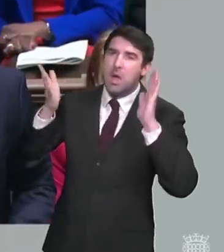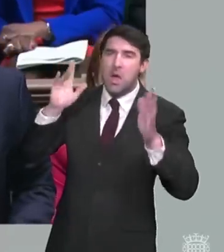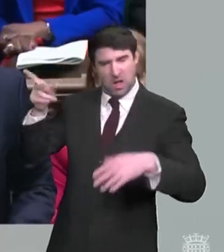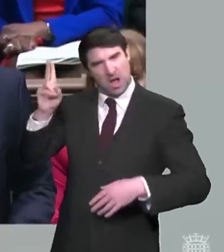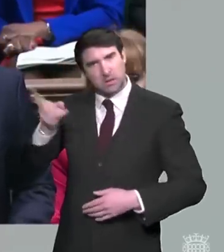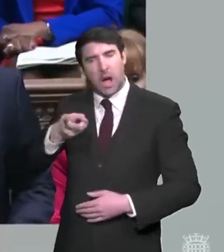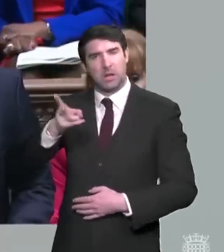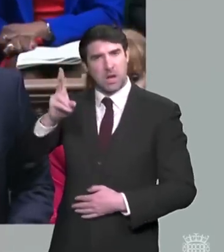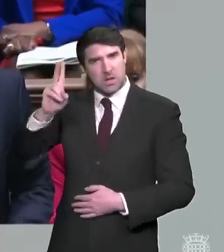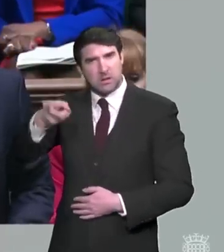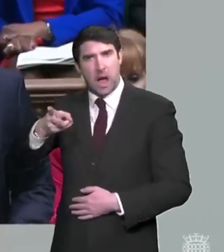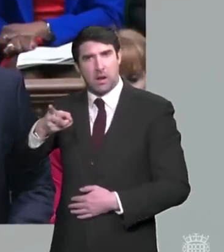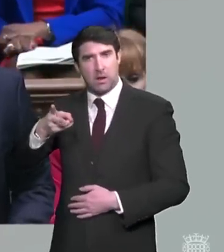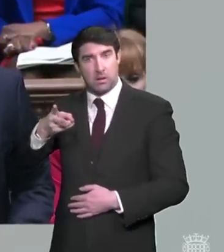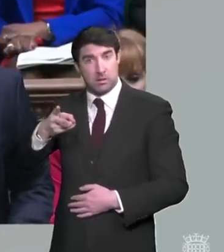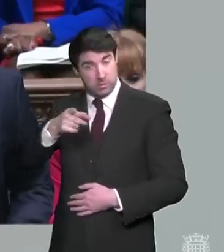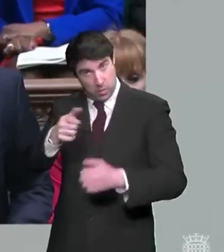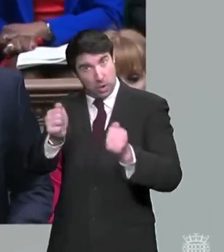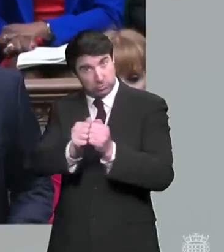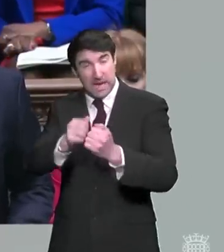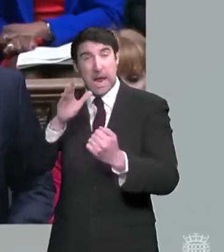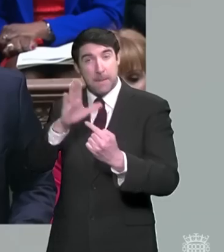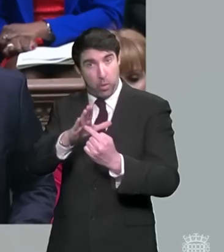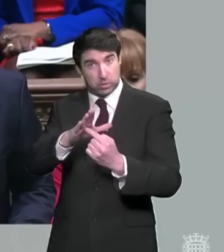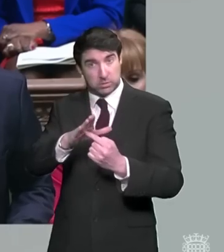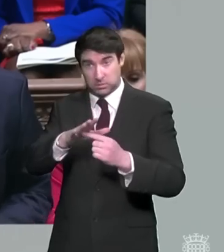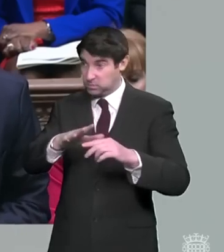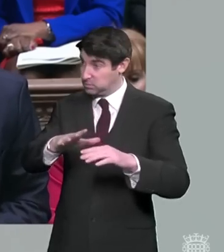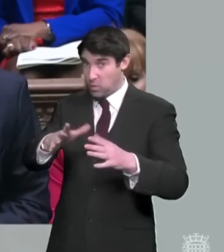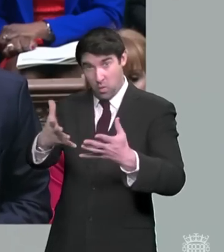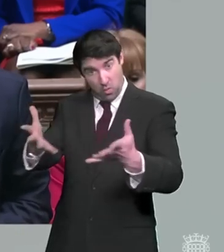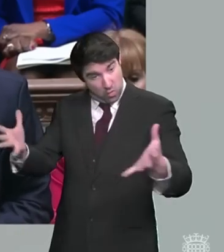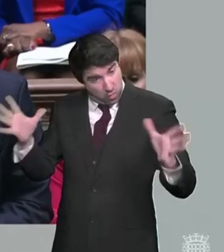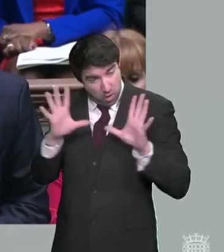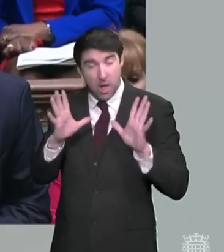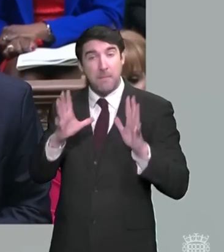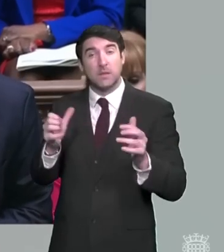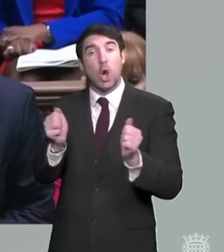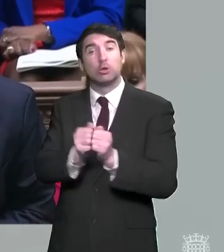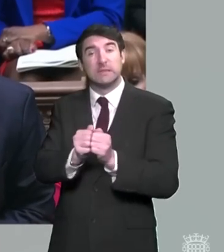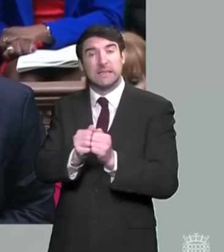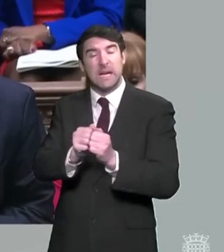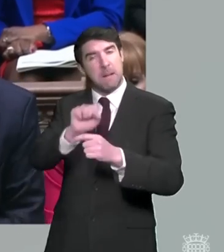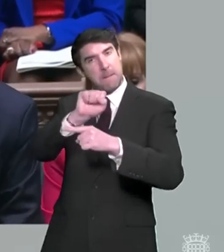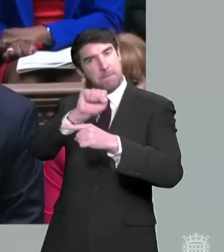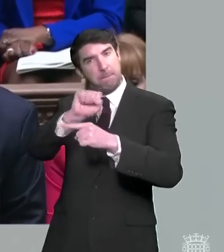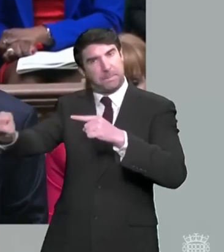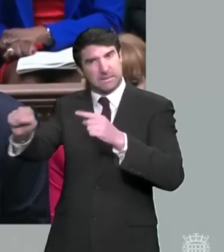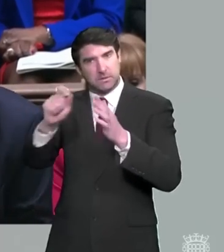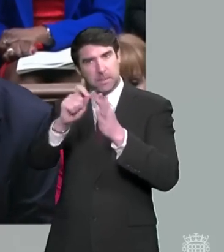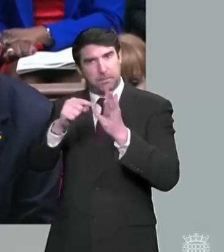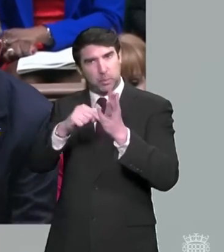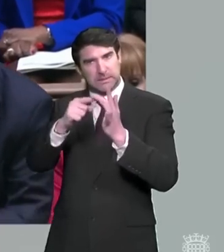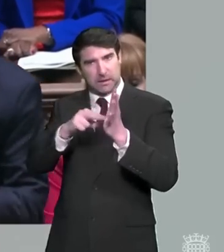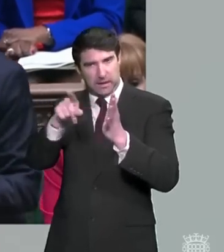must speak with one voice and say this terrible conflict must end with the defeat of Putin in Ukraine?